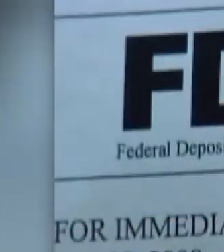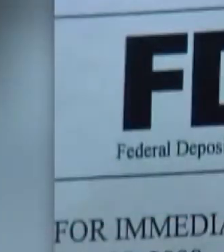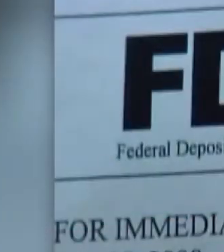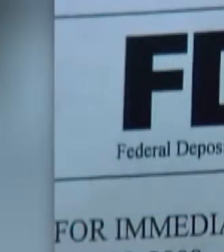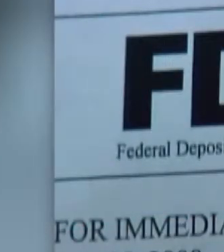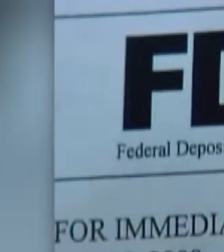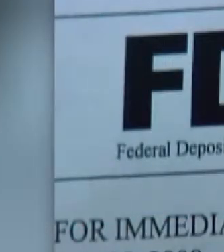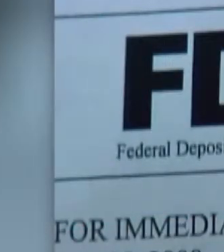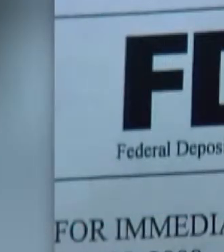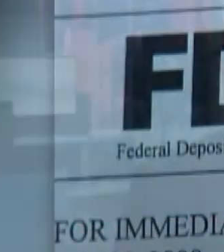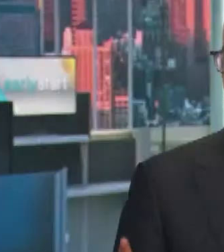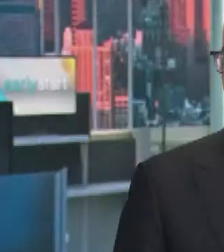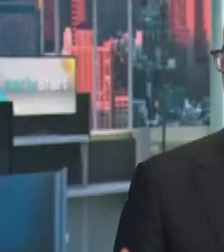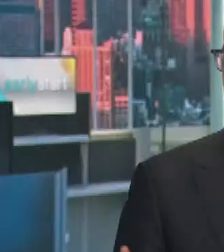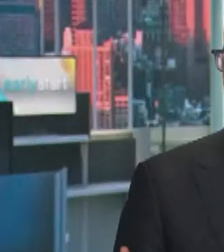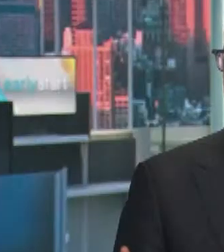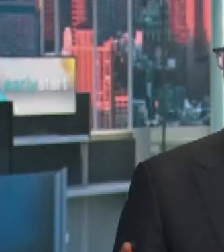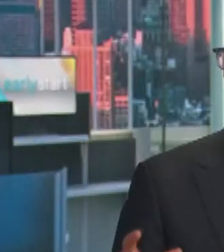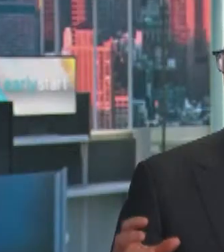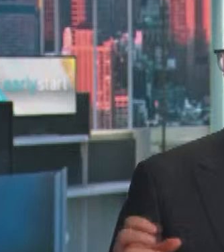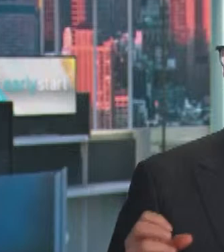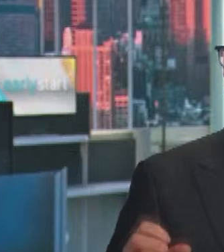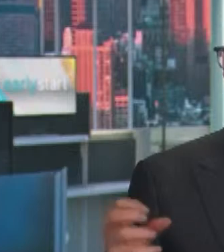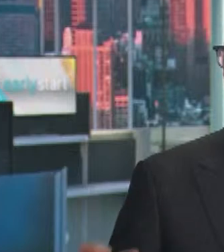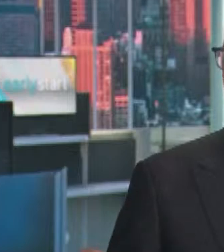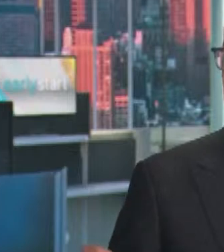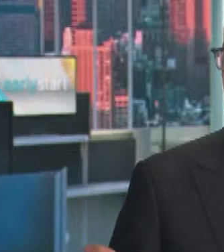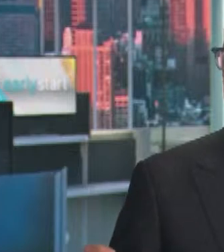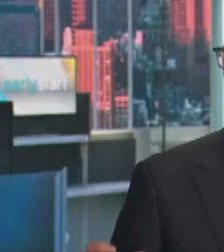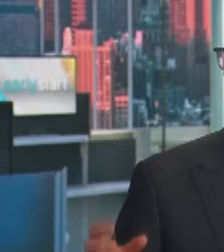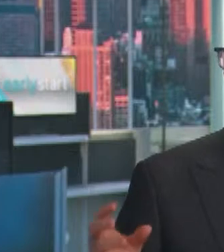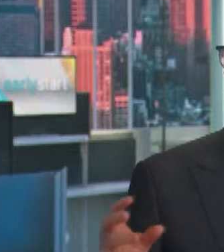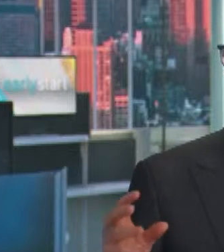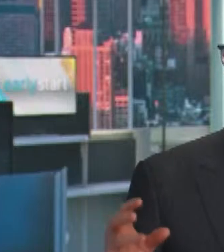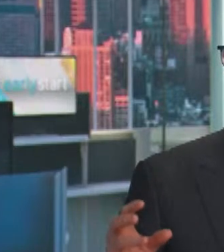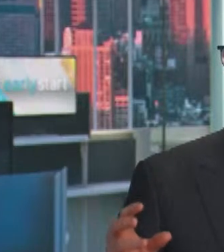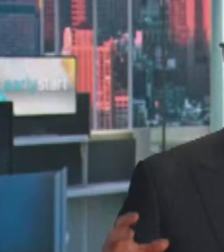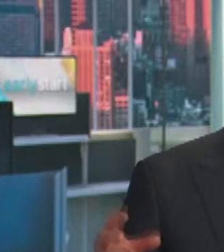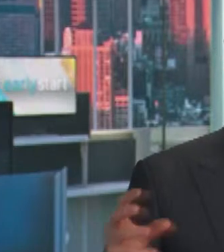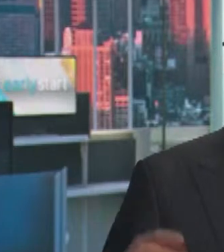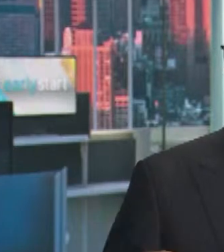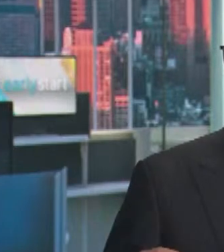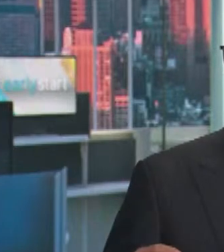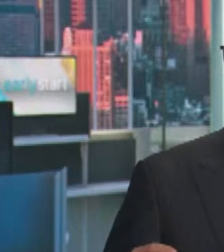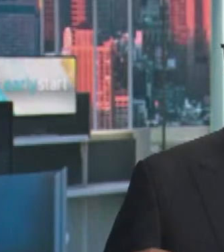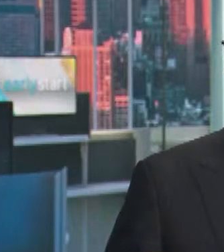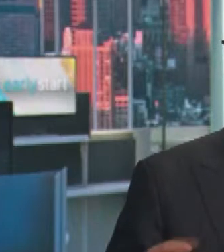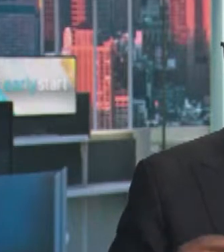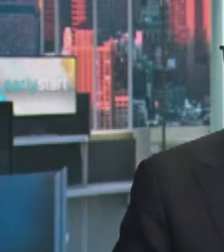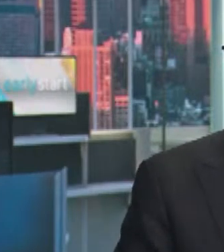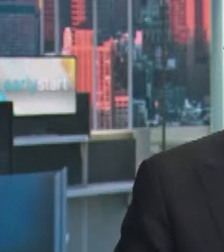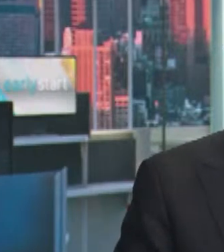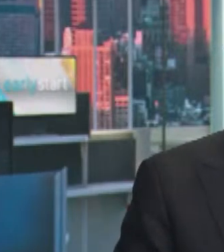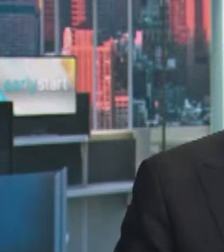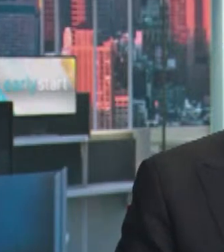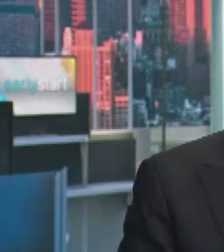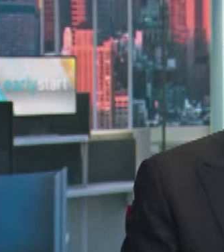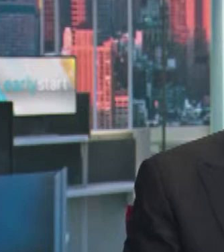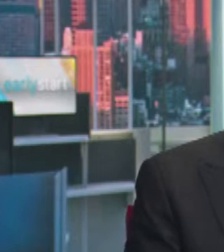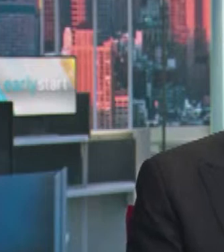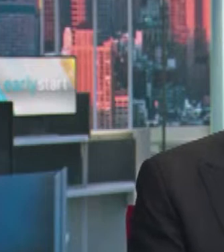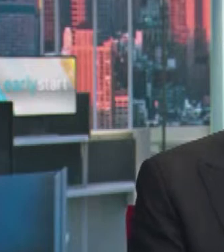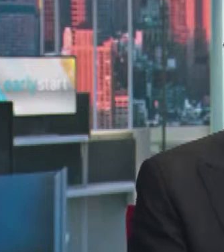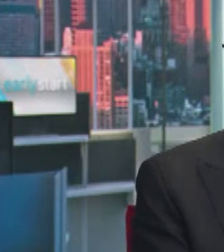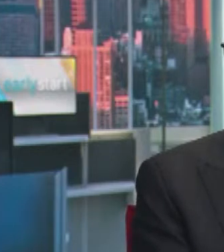2008 financial crisis. The problem is, because of those regulations, a lot of the business they were doing has migrated to